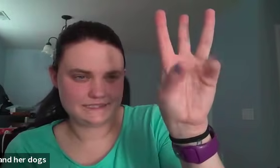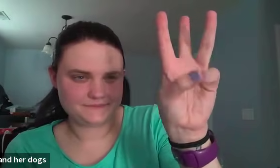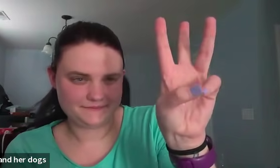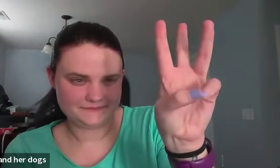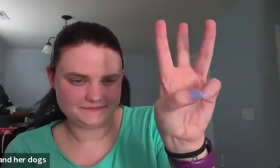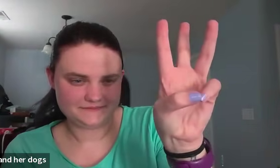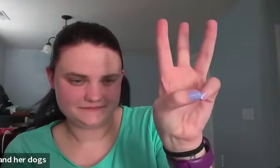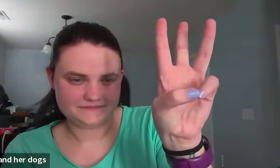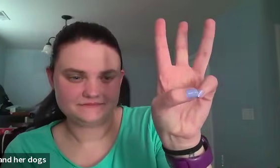6,